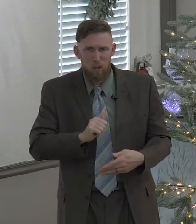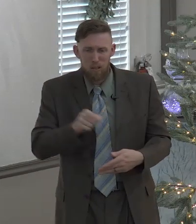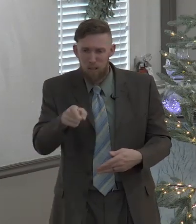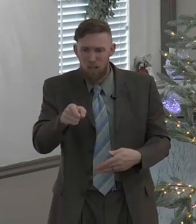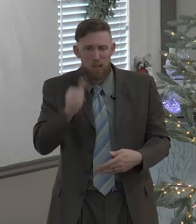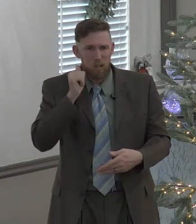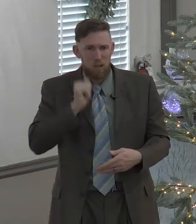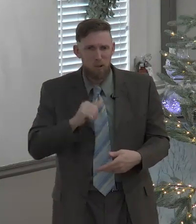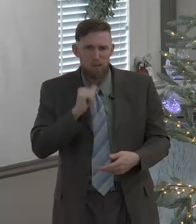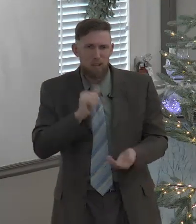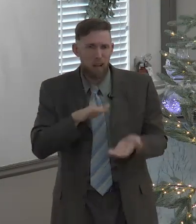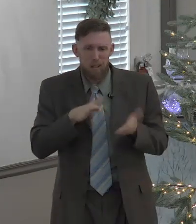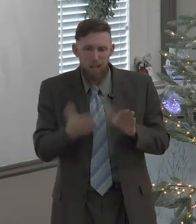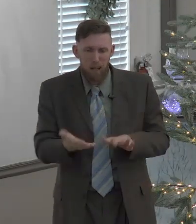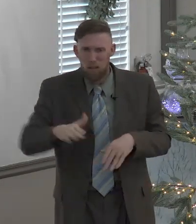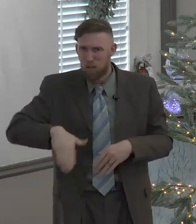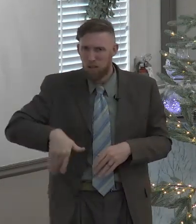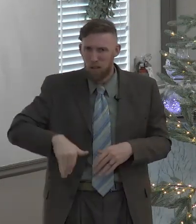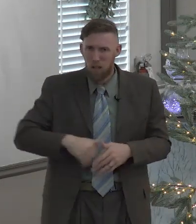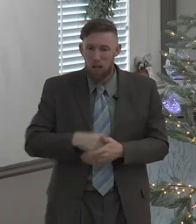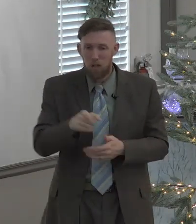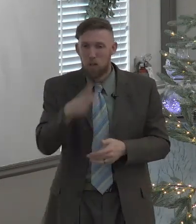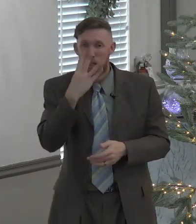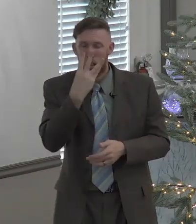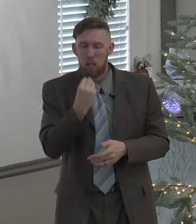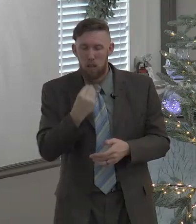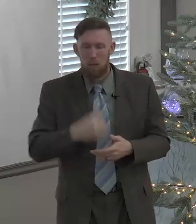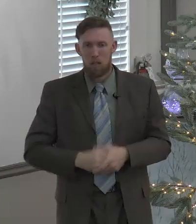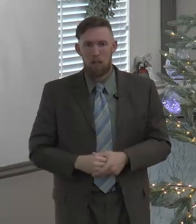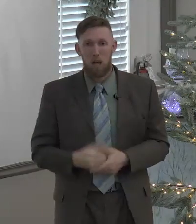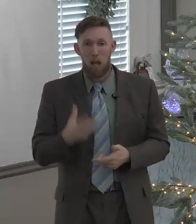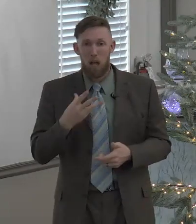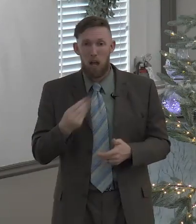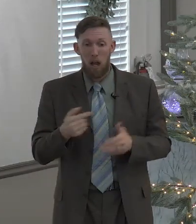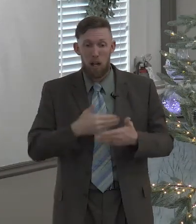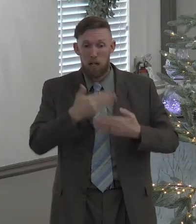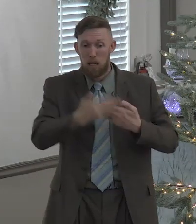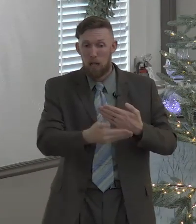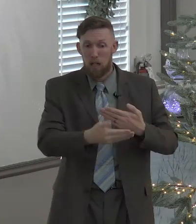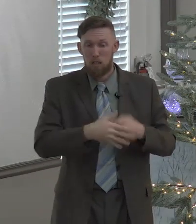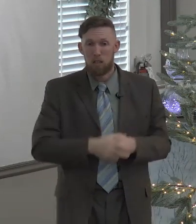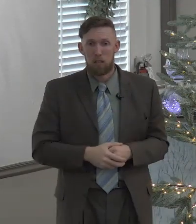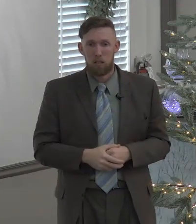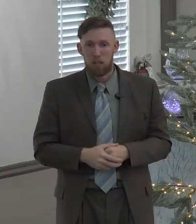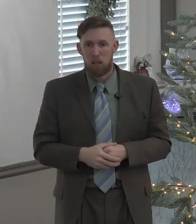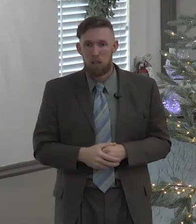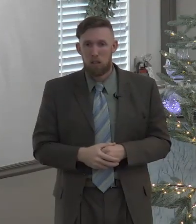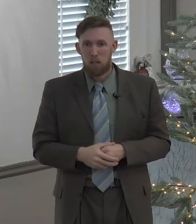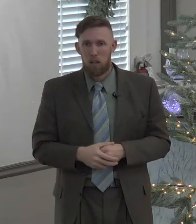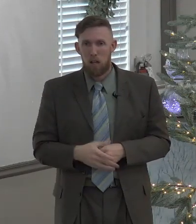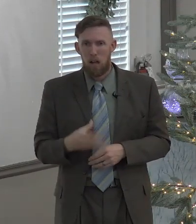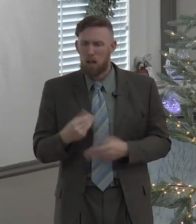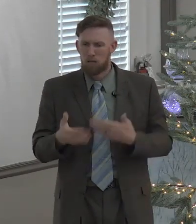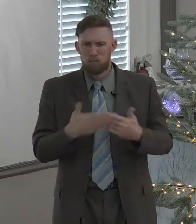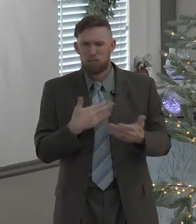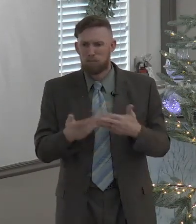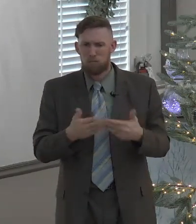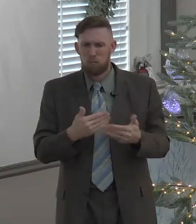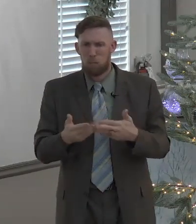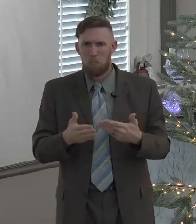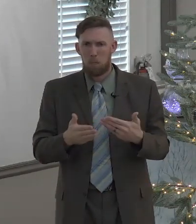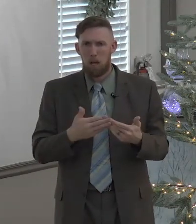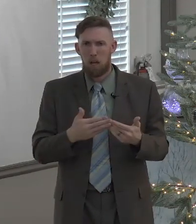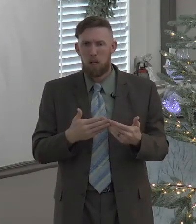for? This little girl's not dead. She's only sleeping. And what is revealed